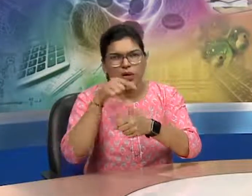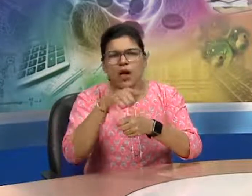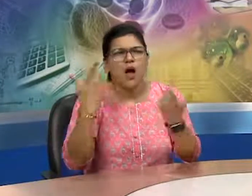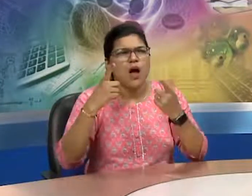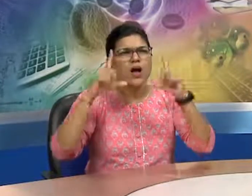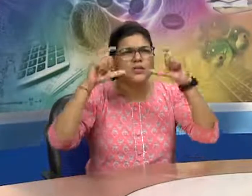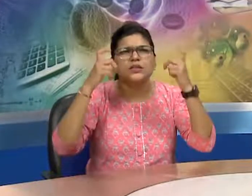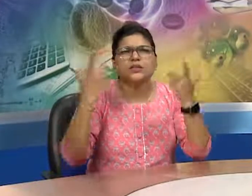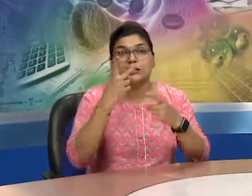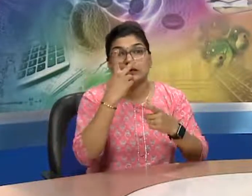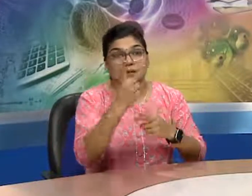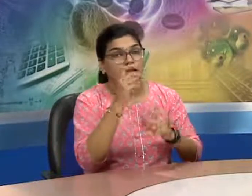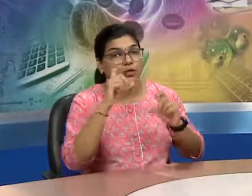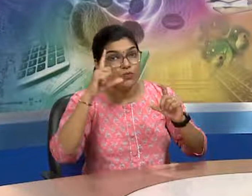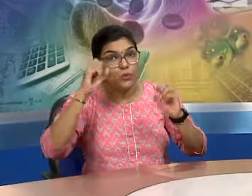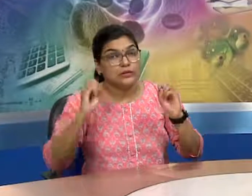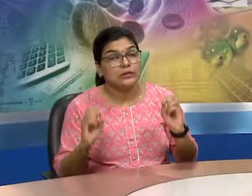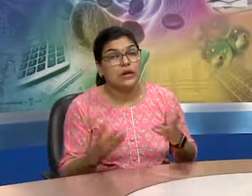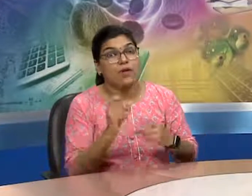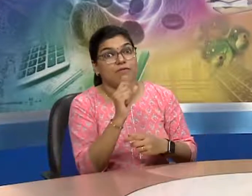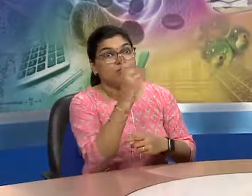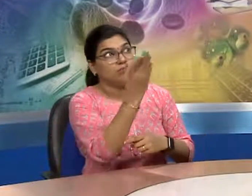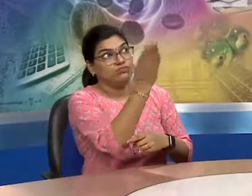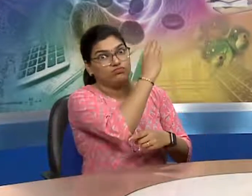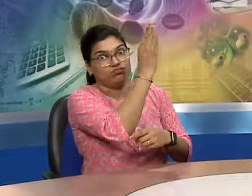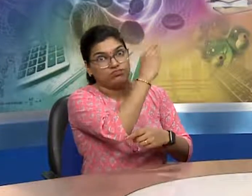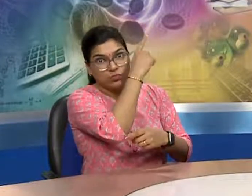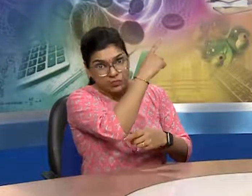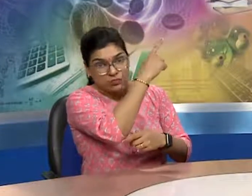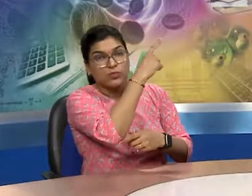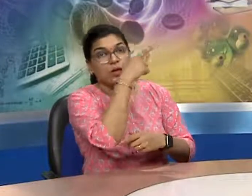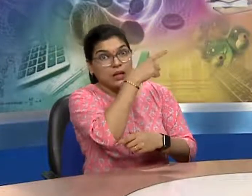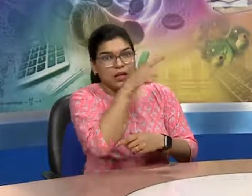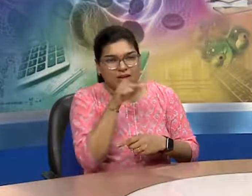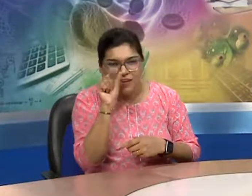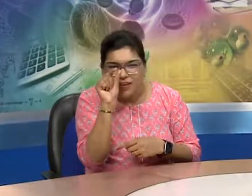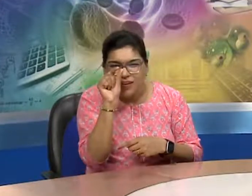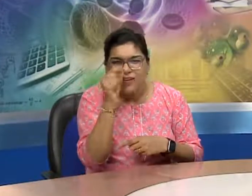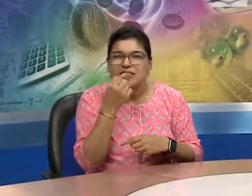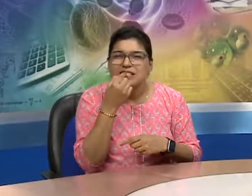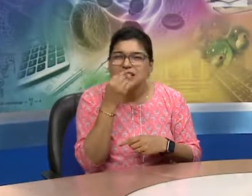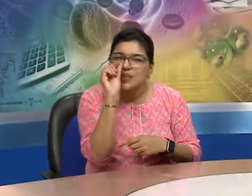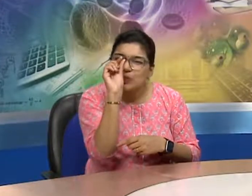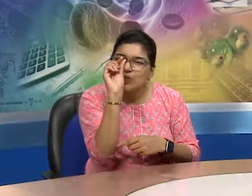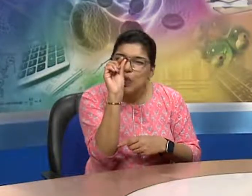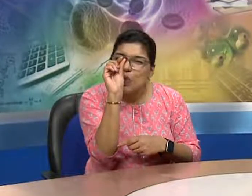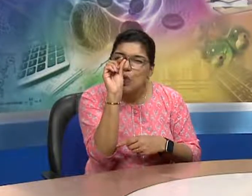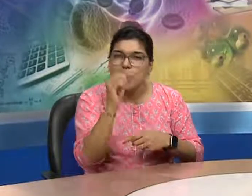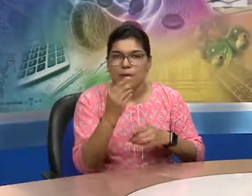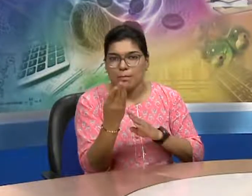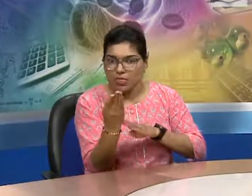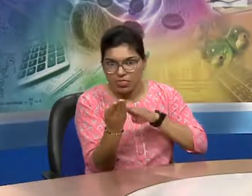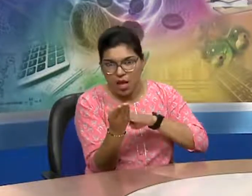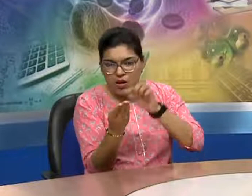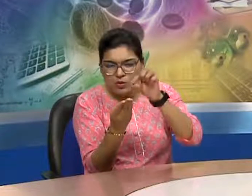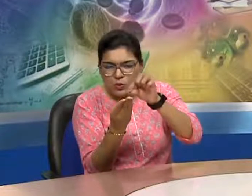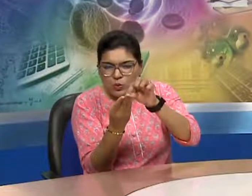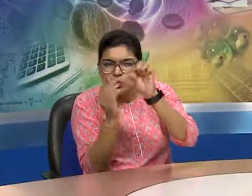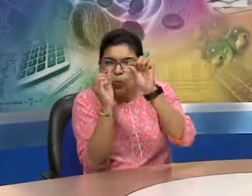word niche is an occupation of an organism in its community, and on that tree there are